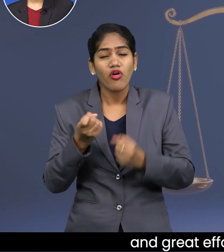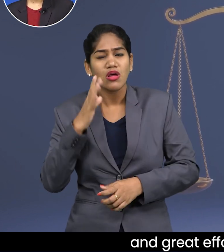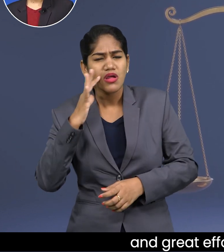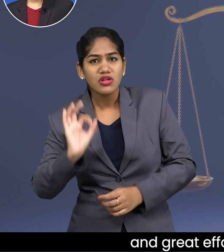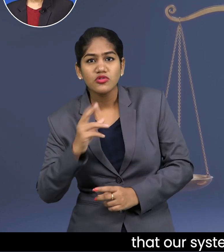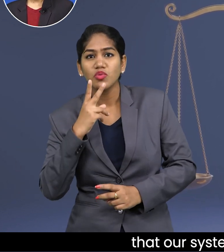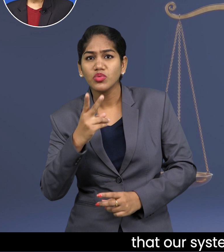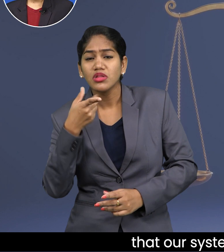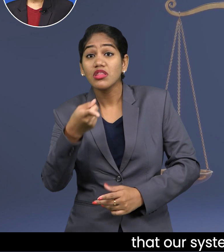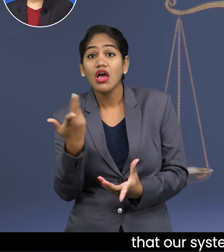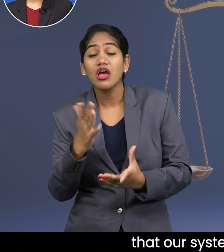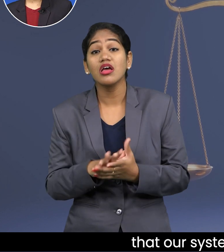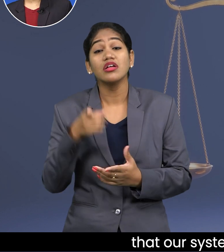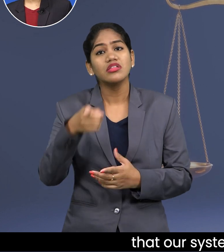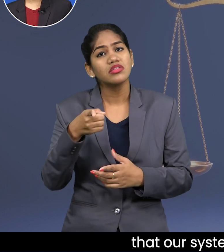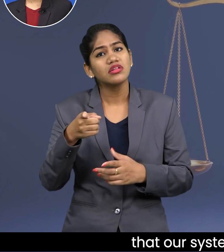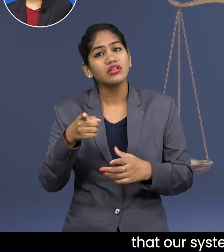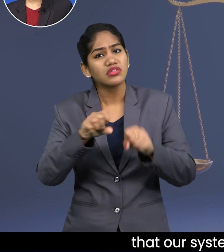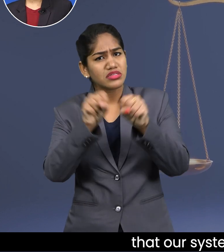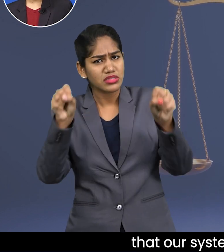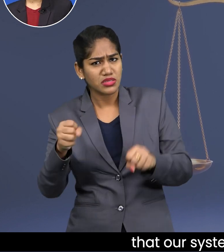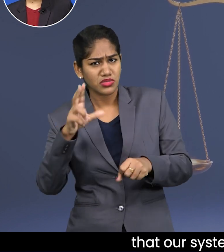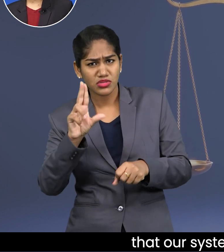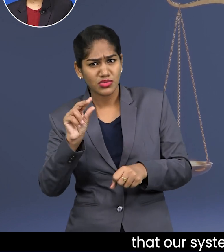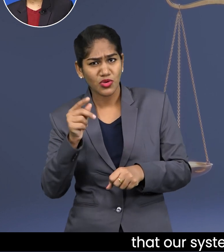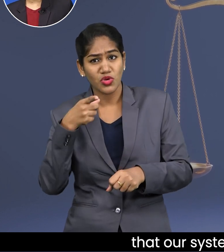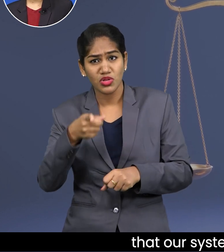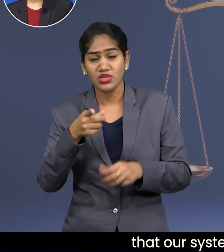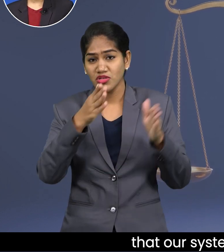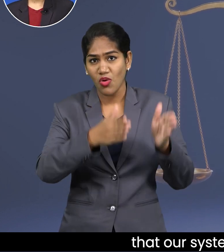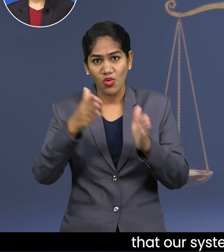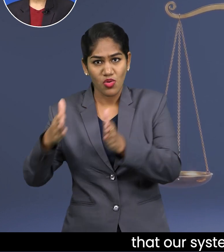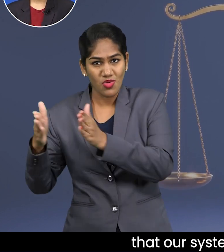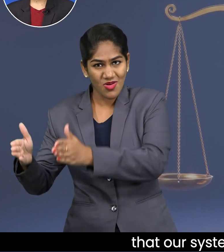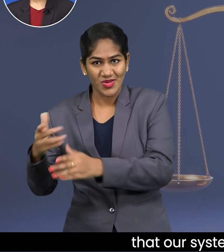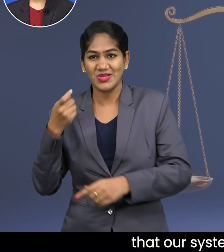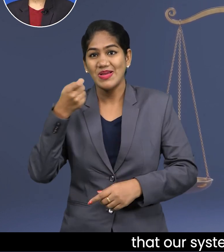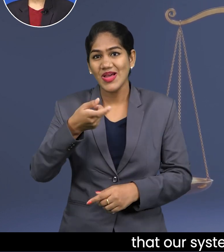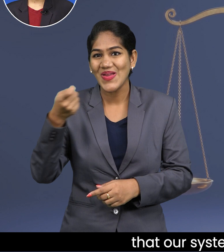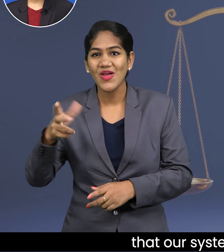ensure that our systems did not tip out of order.